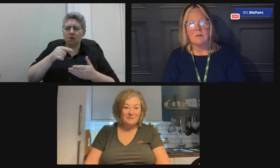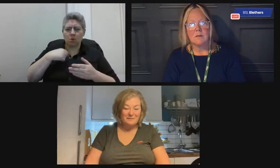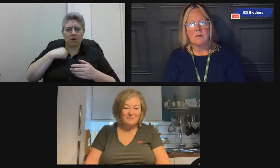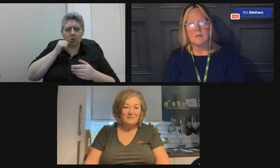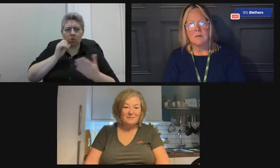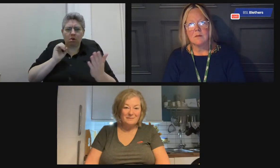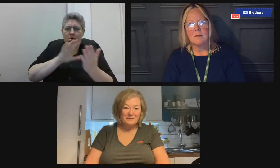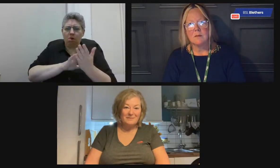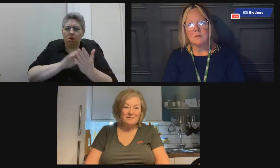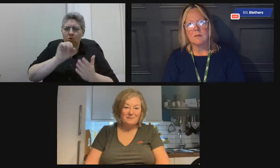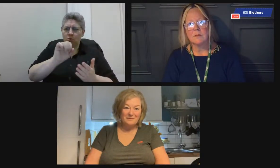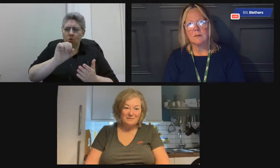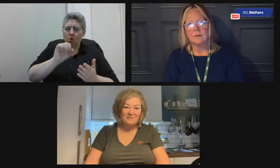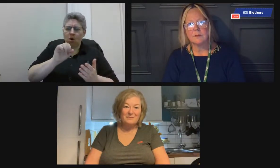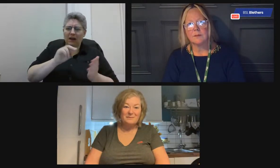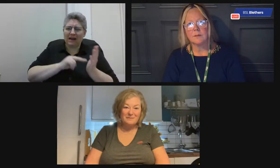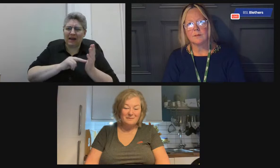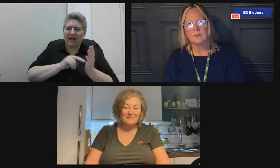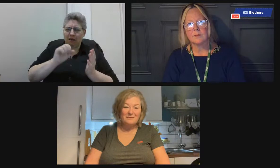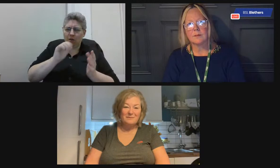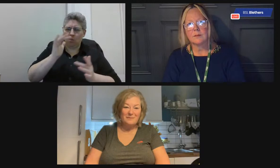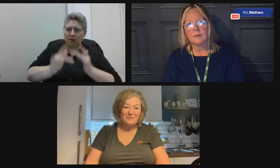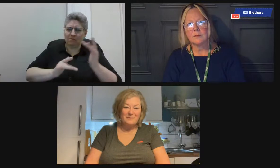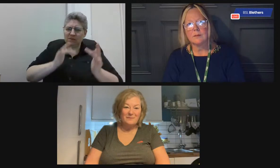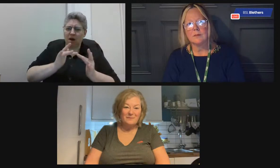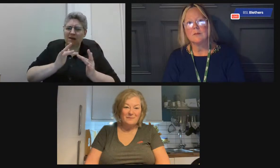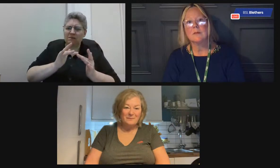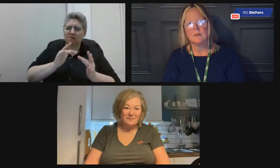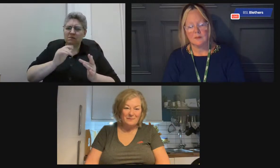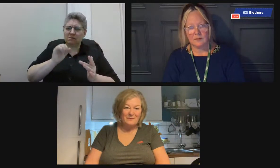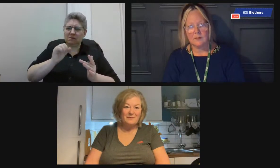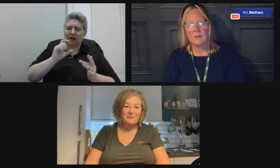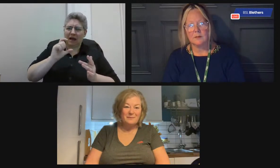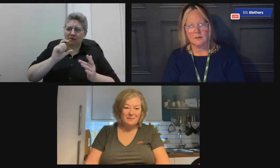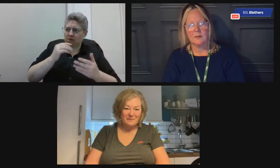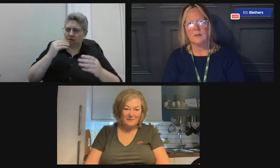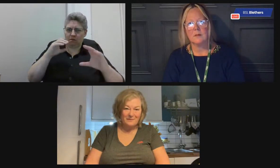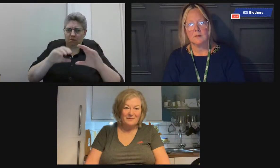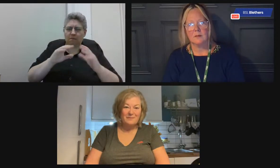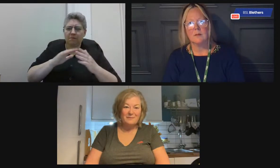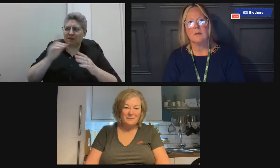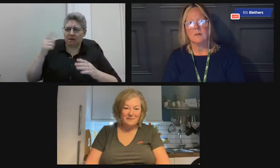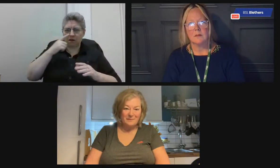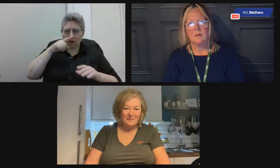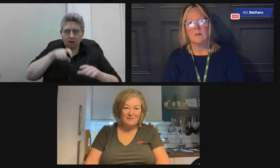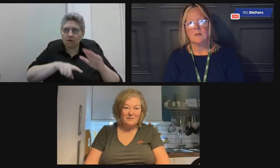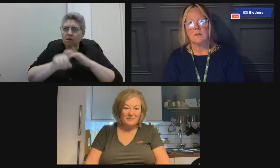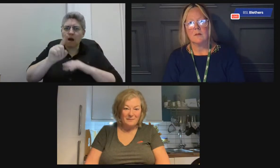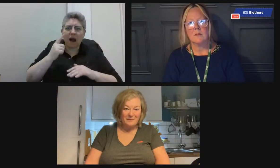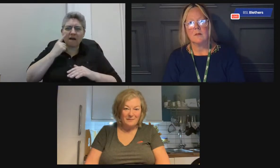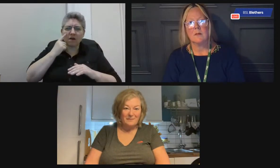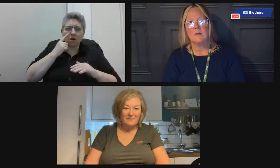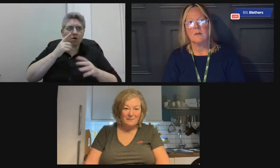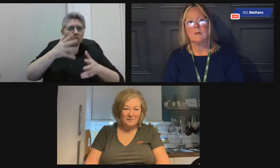Nikki. And it's great that you've got some resources. What we'll do is we'll put a link to your website